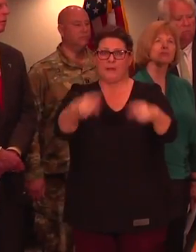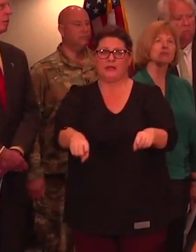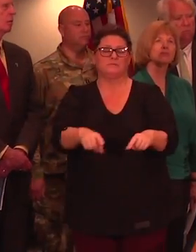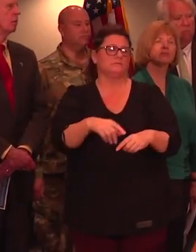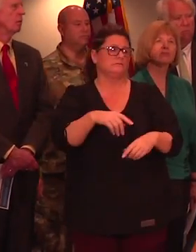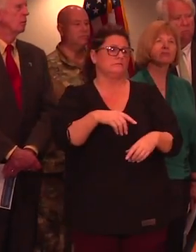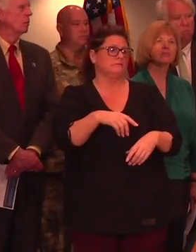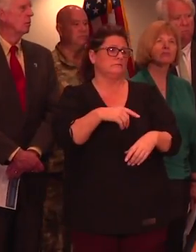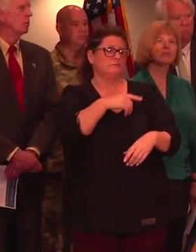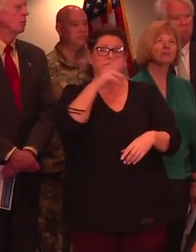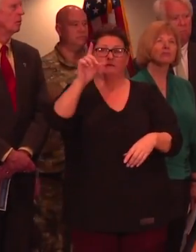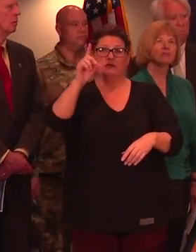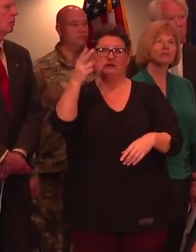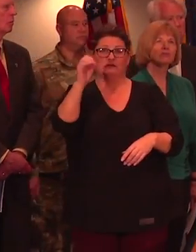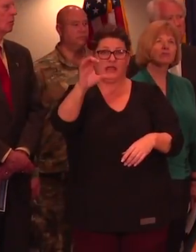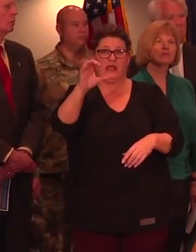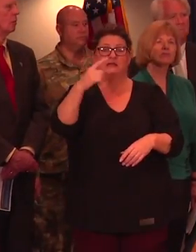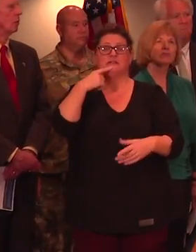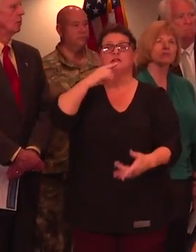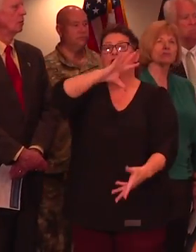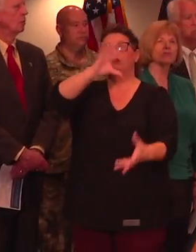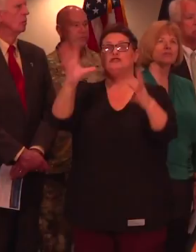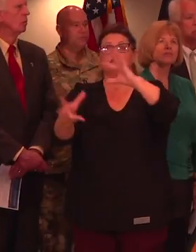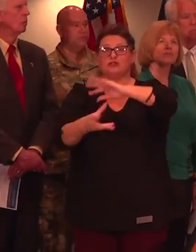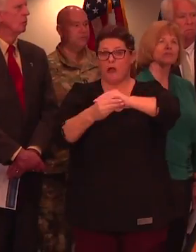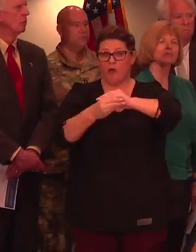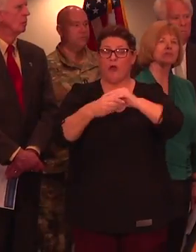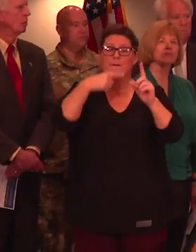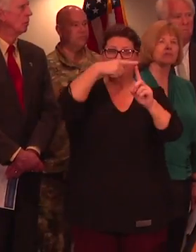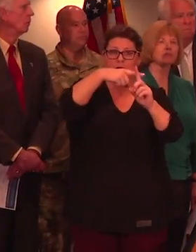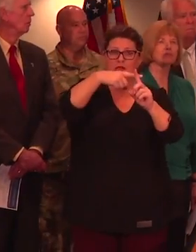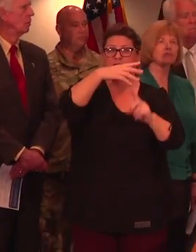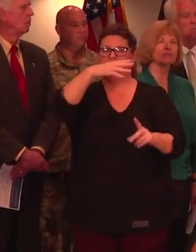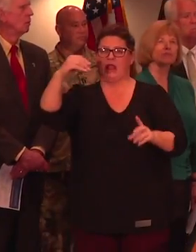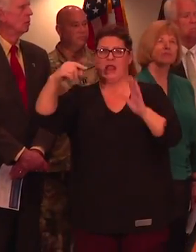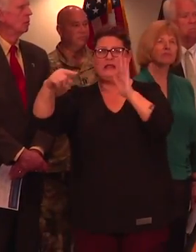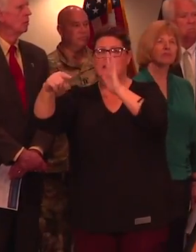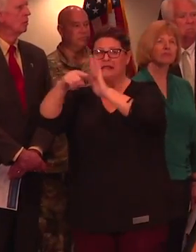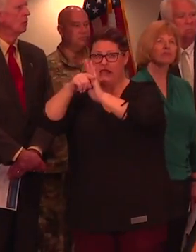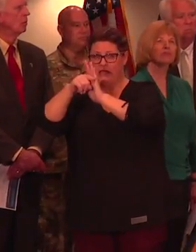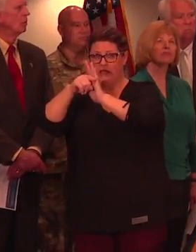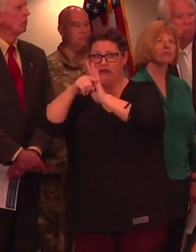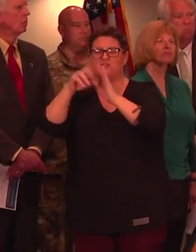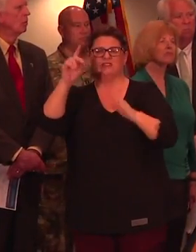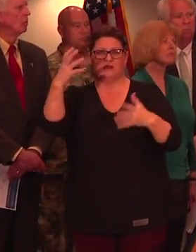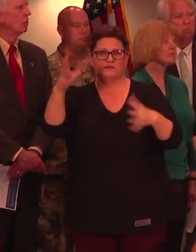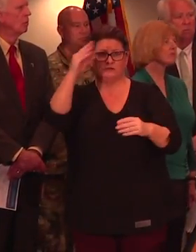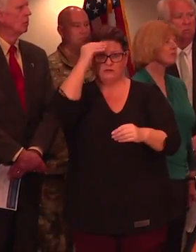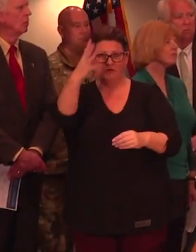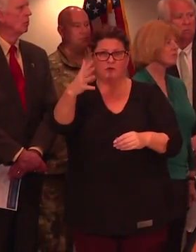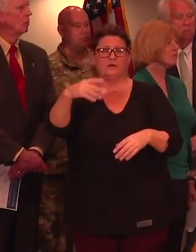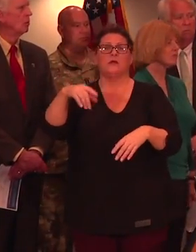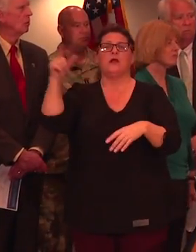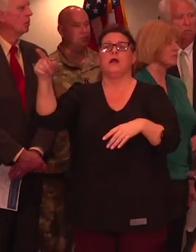So DHEC is able to report on the total number of cases performed, both positive and negative. Private reference labs report